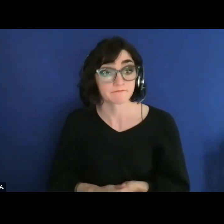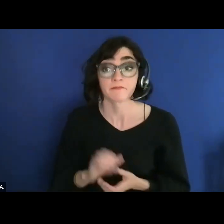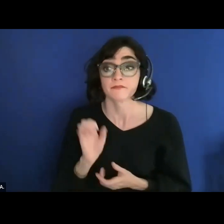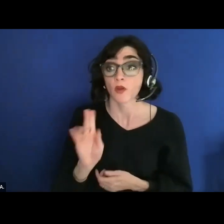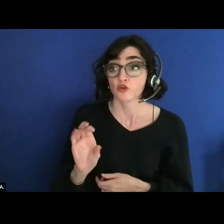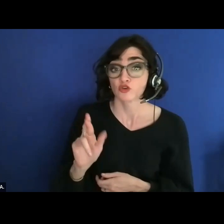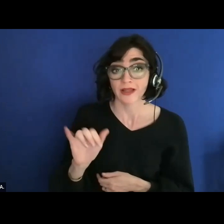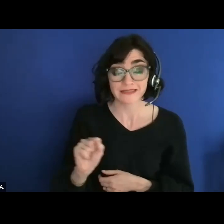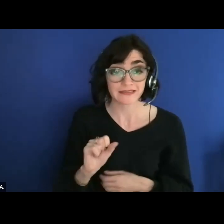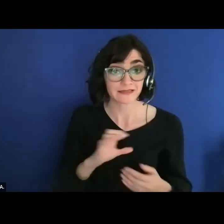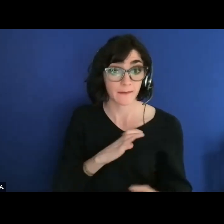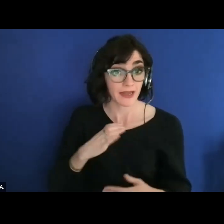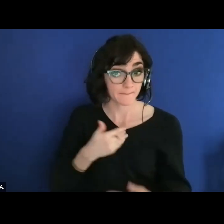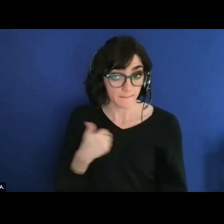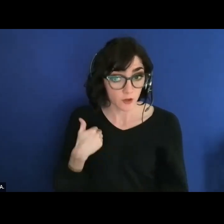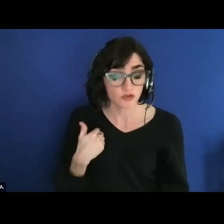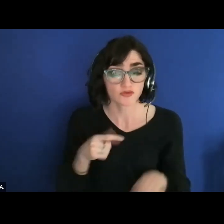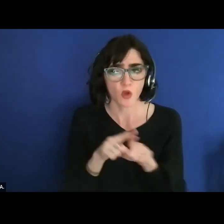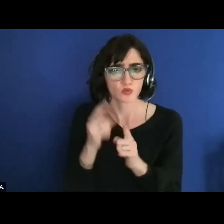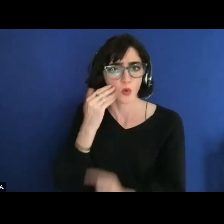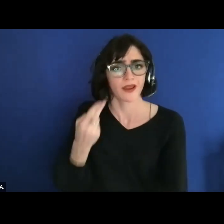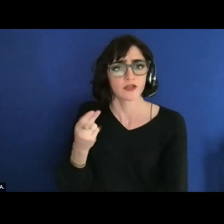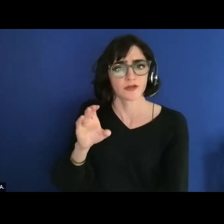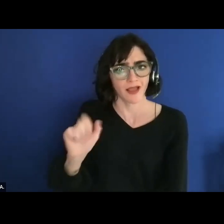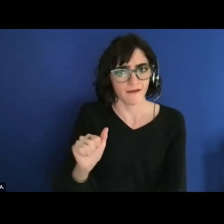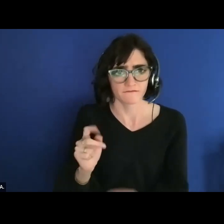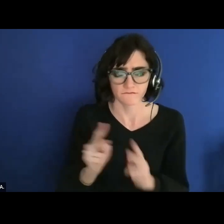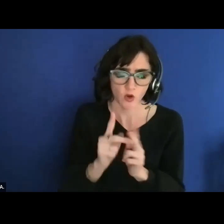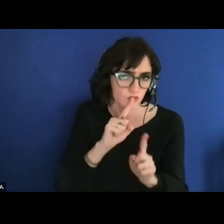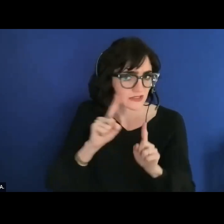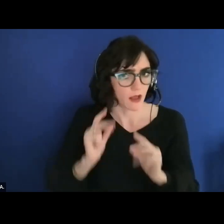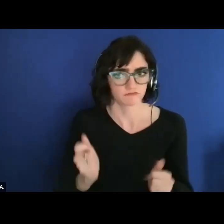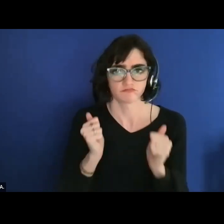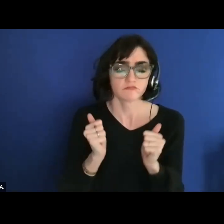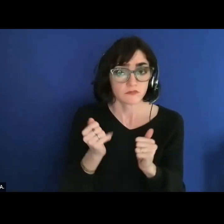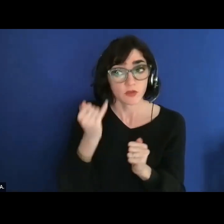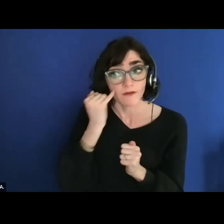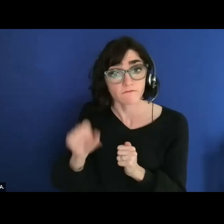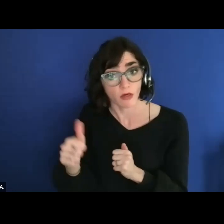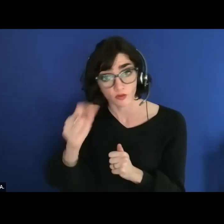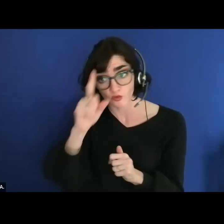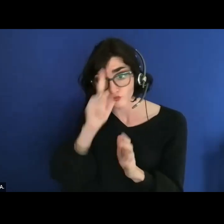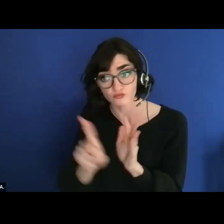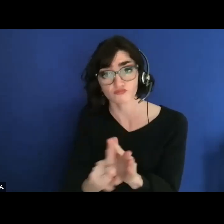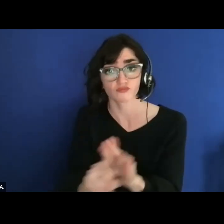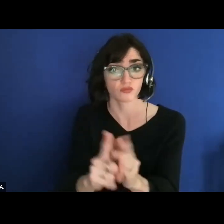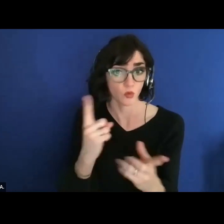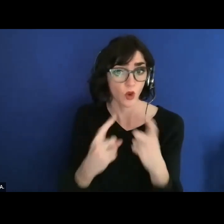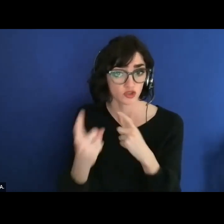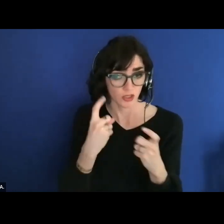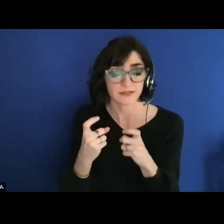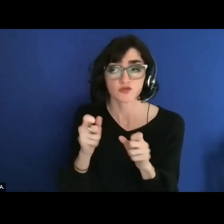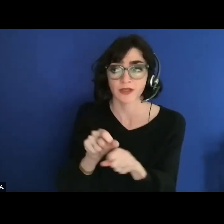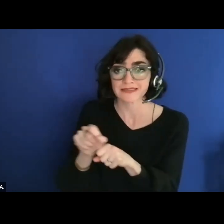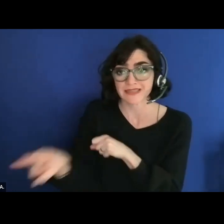also, HCA is super responsive. So if you think of other questions that come to you later, I think sending them